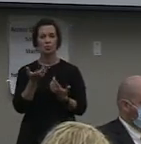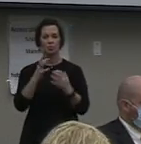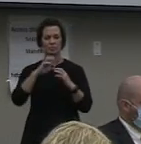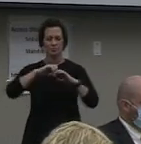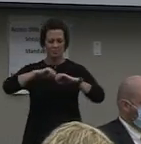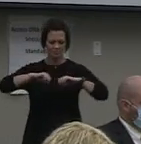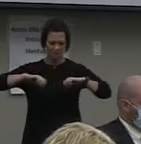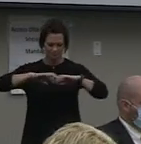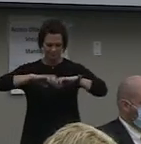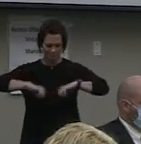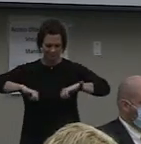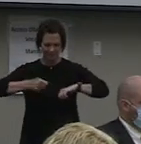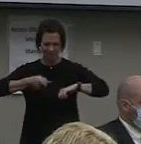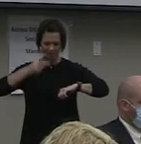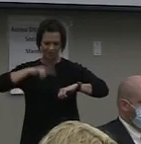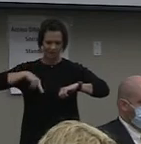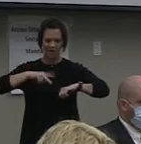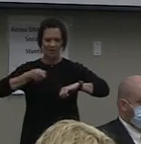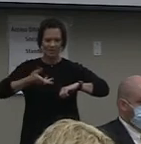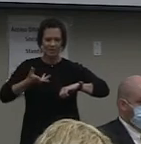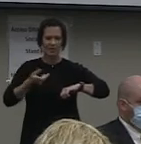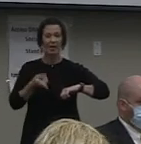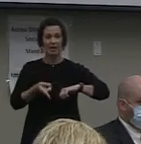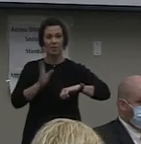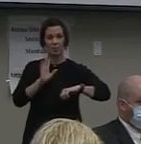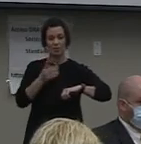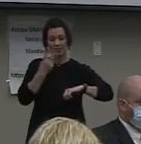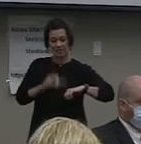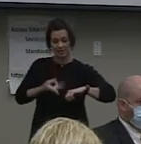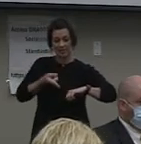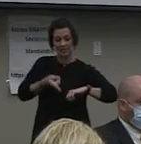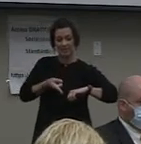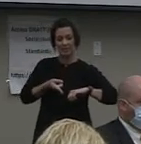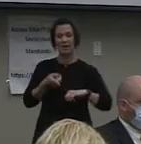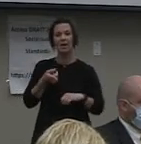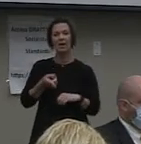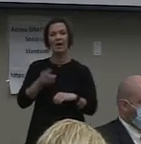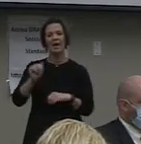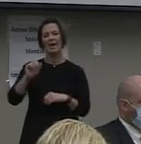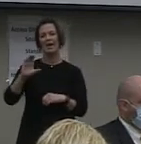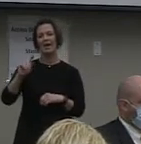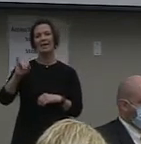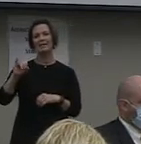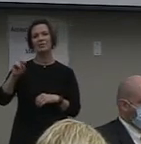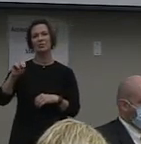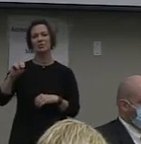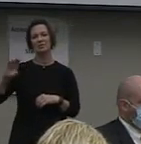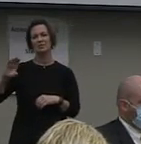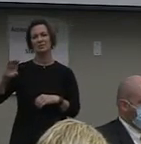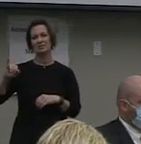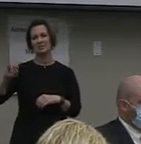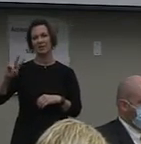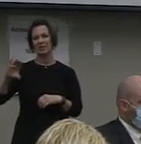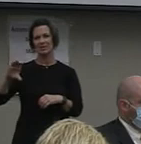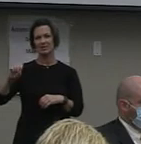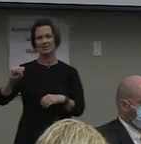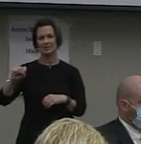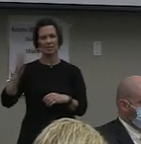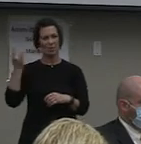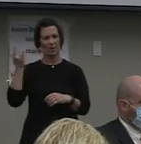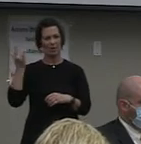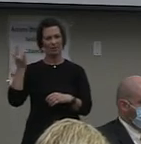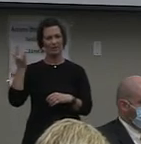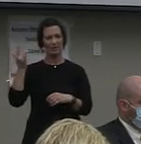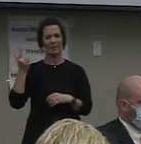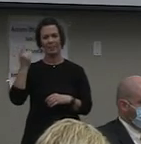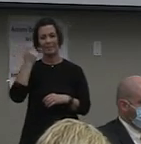website, they would also direct you to something that I would term action civics. Why is this a concern? Because our